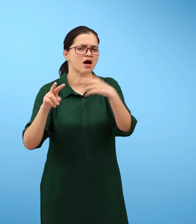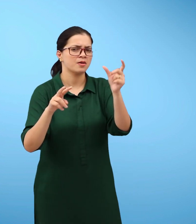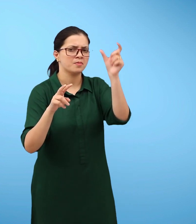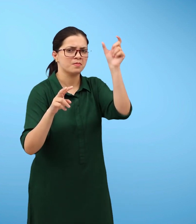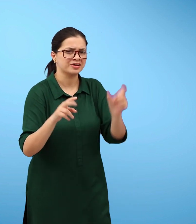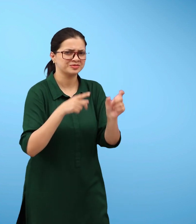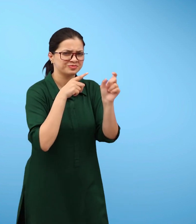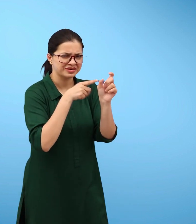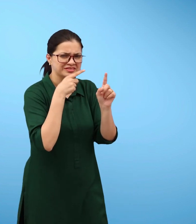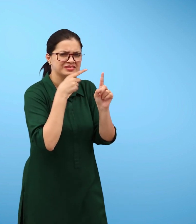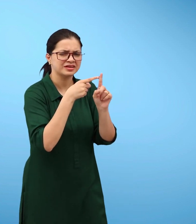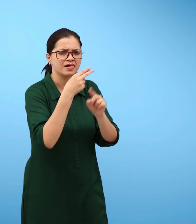and Sushrut,